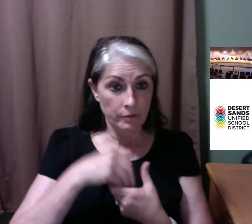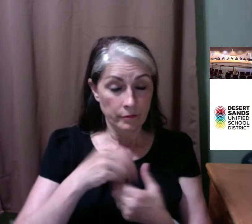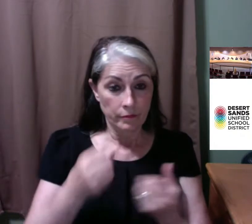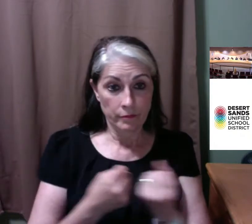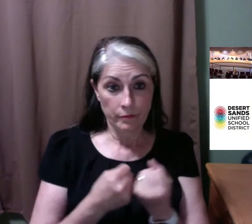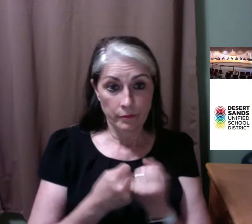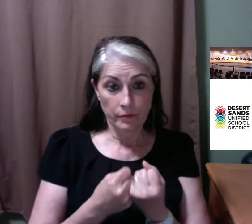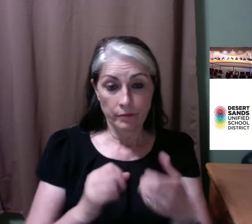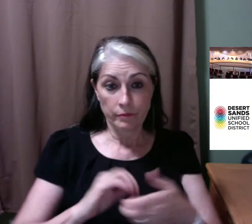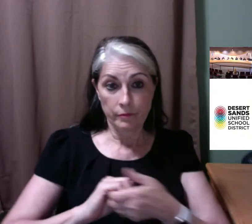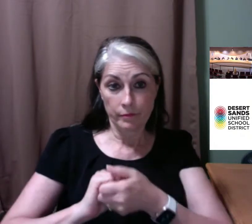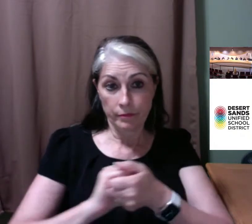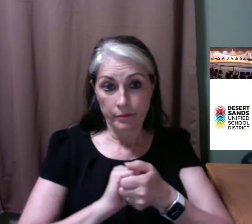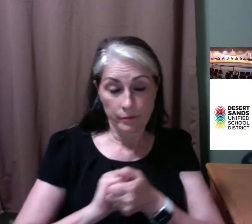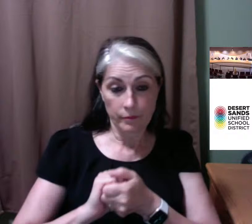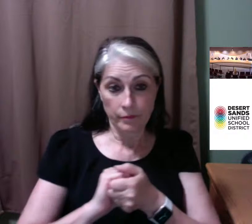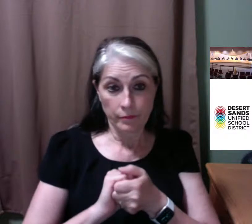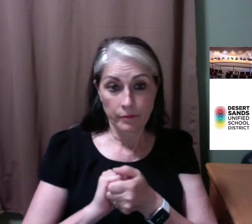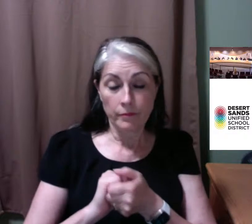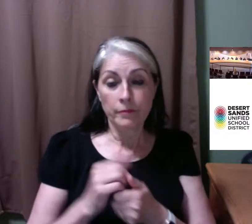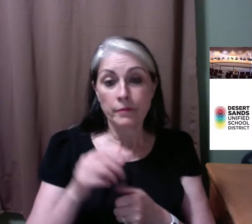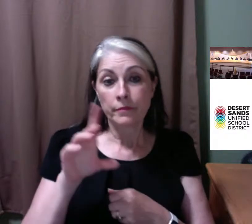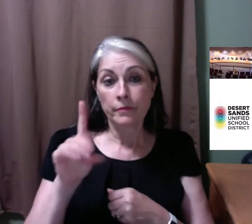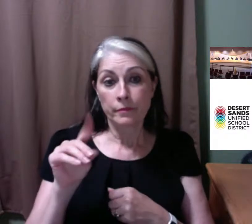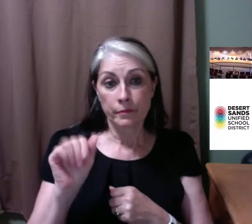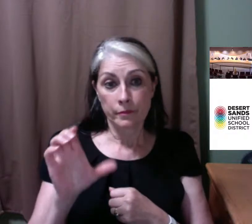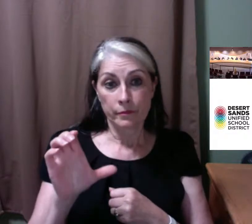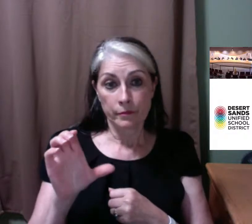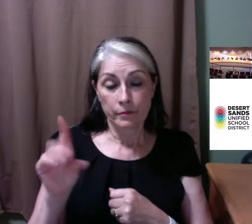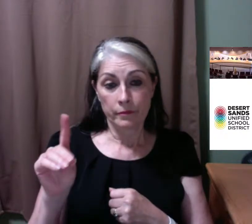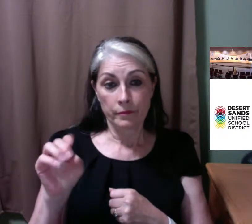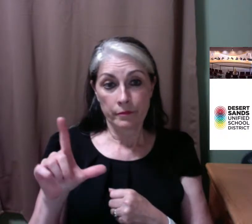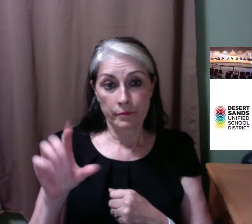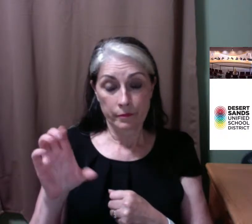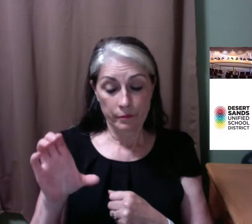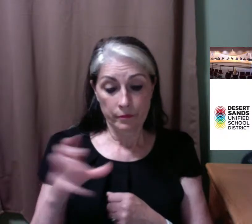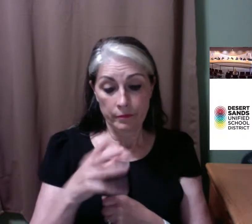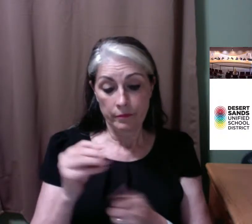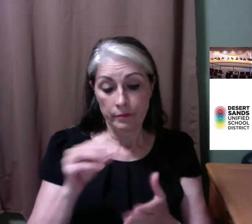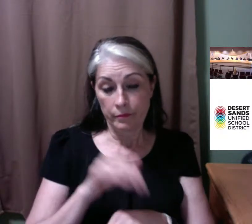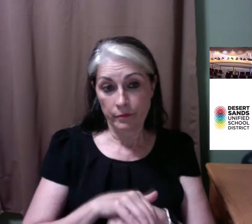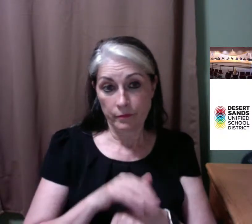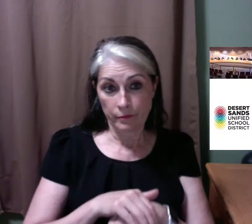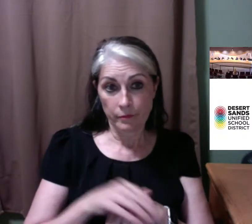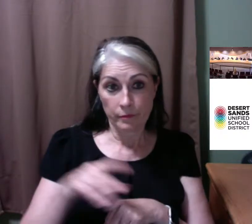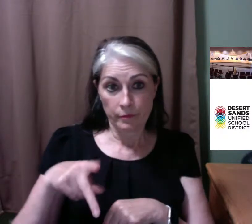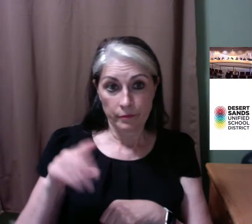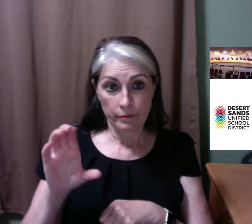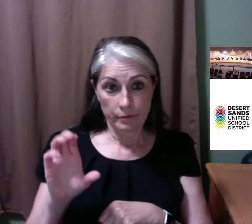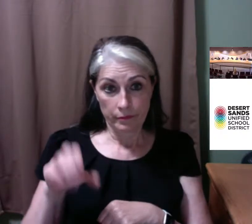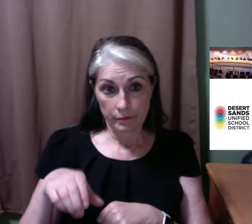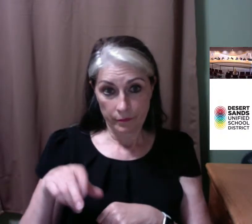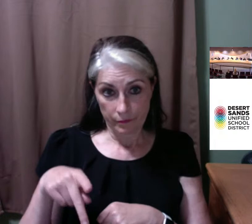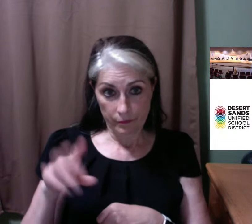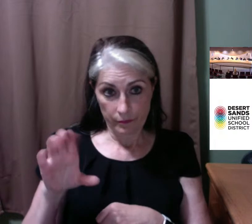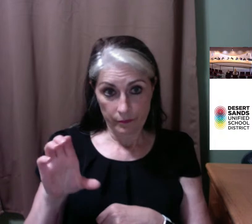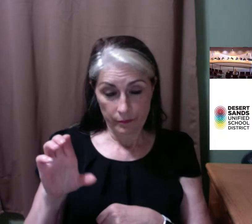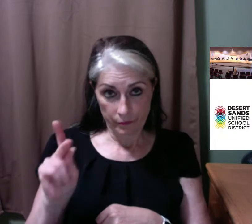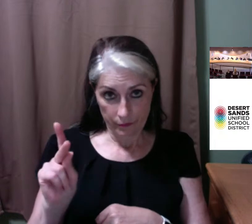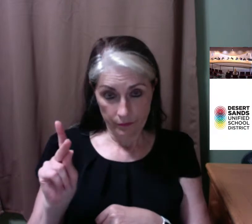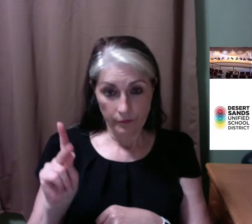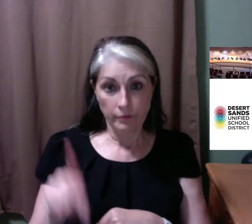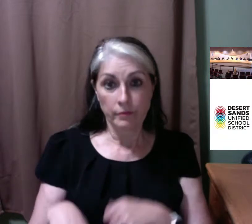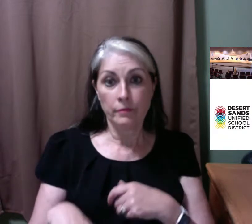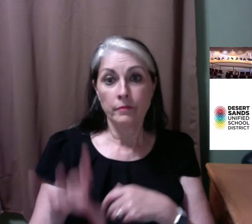joint parent committees, such as DAC and DLAC, and supporting the English Parent Program, PK. Number eight, site-based